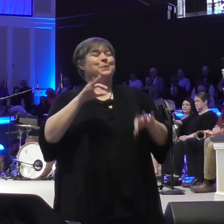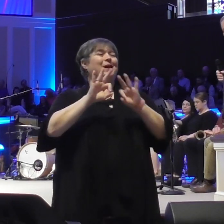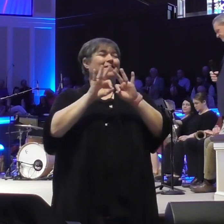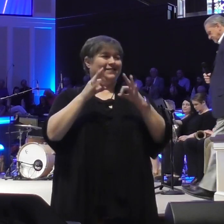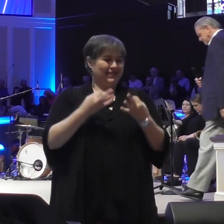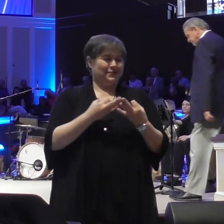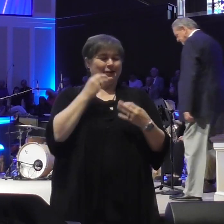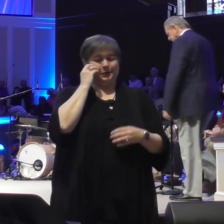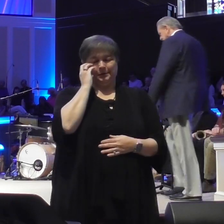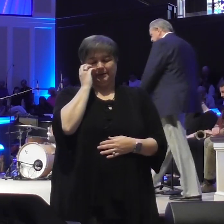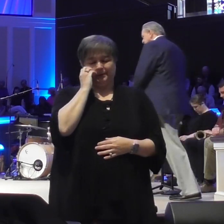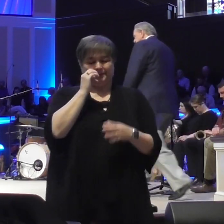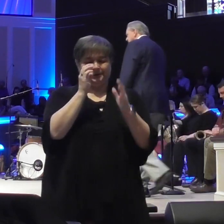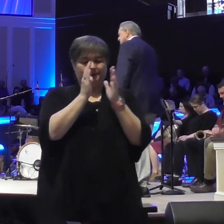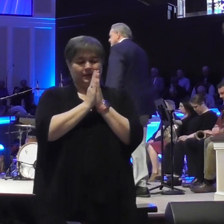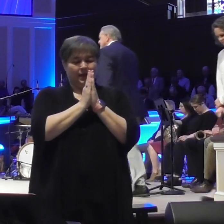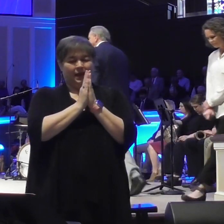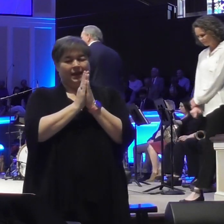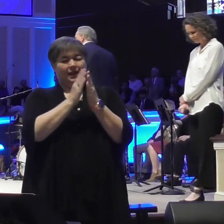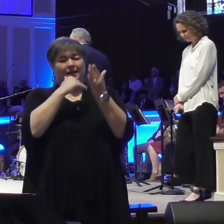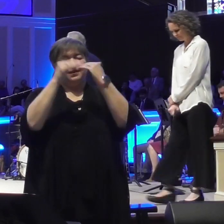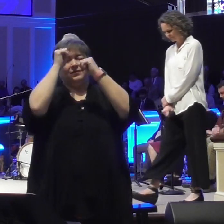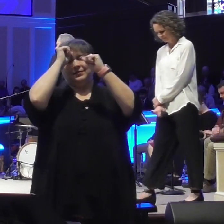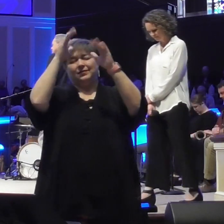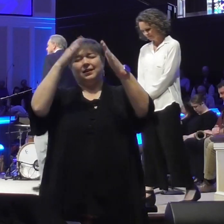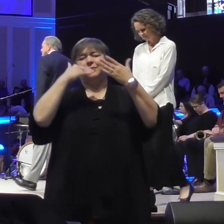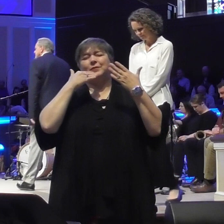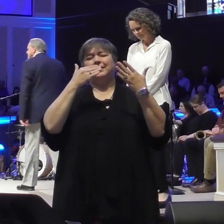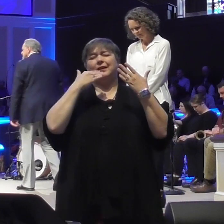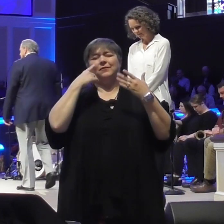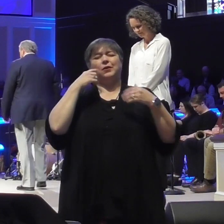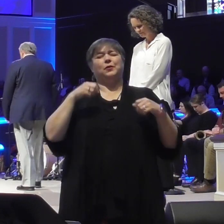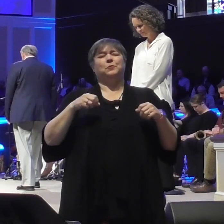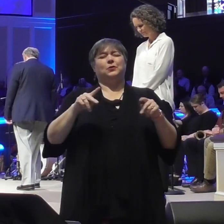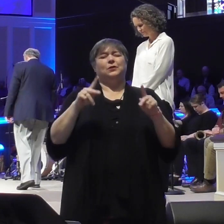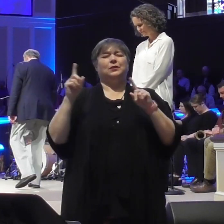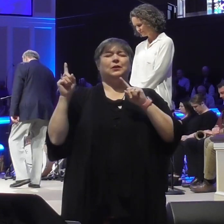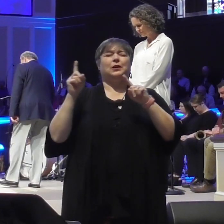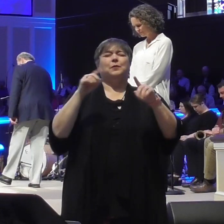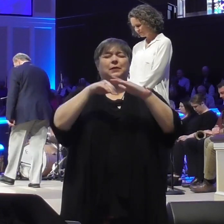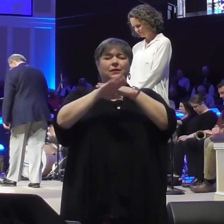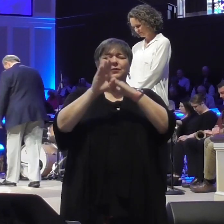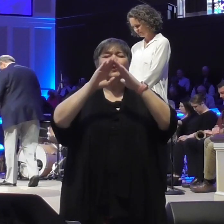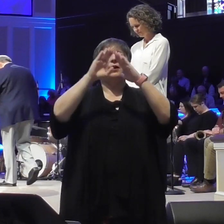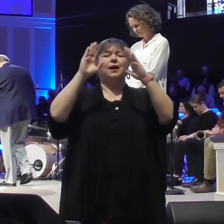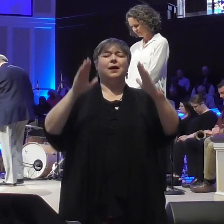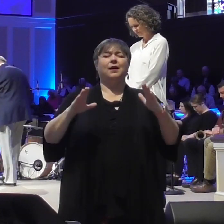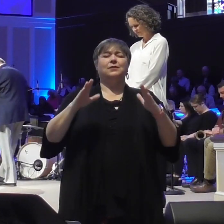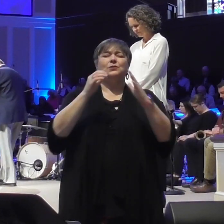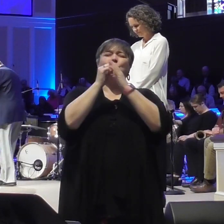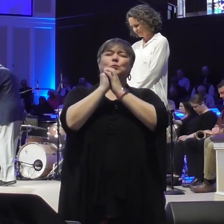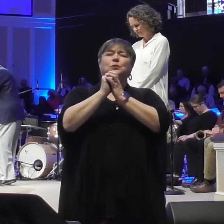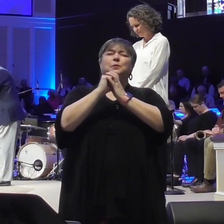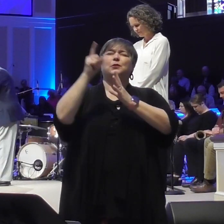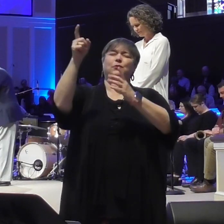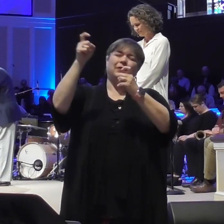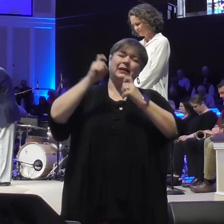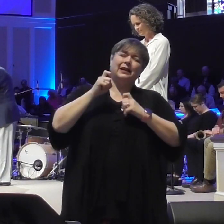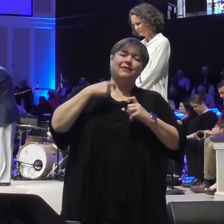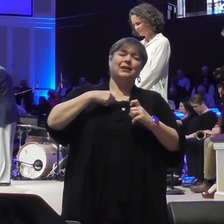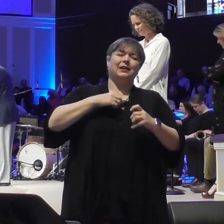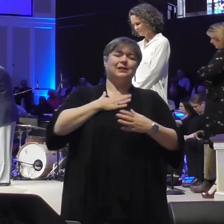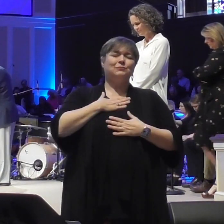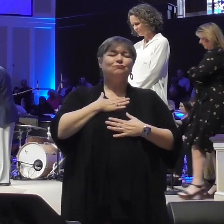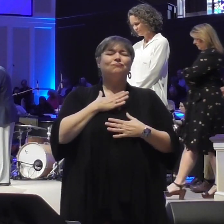prayer? Heavenly Father, we thank you for the opportunity to come into your house and to worship you. Father, the mere fact that you gave us a breath